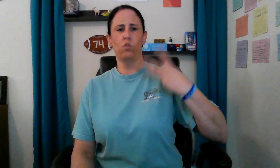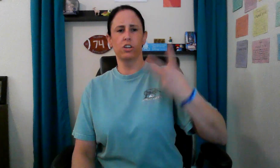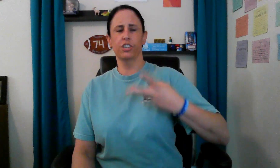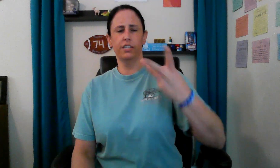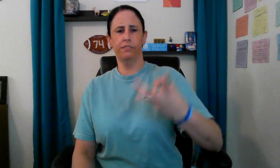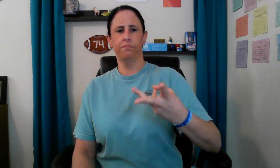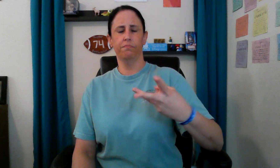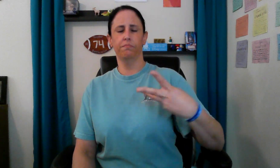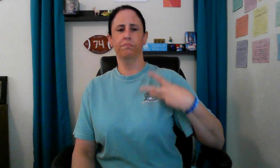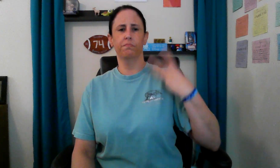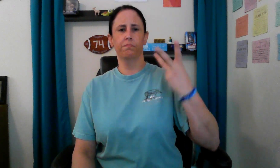Washington.